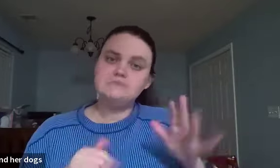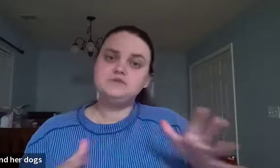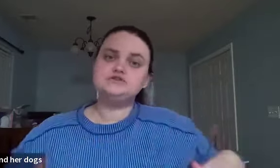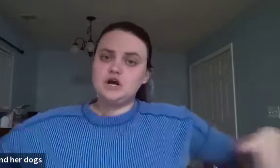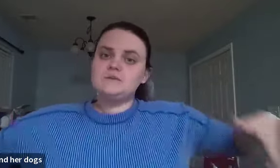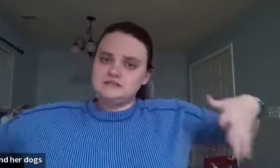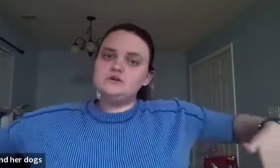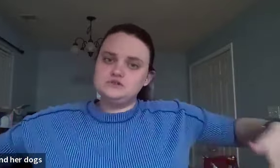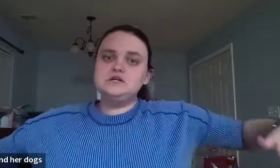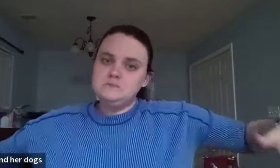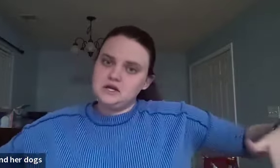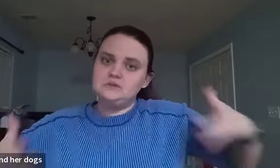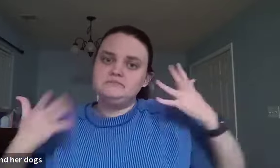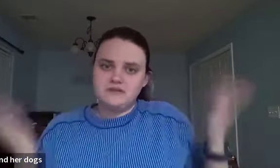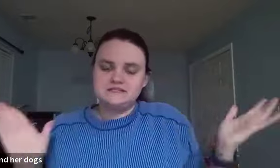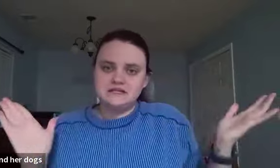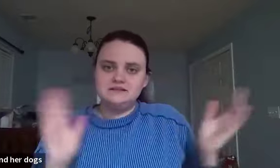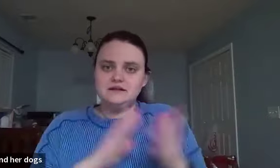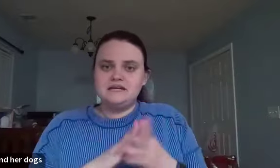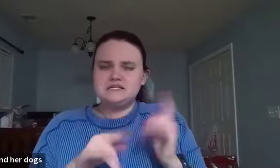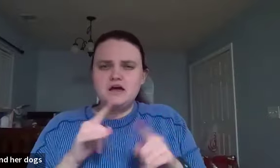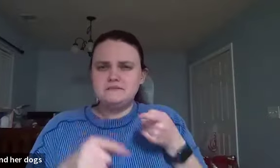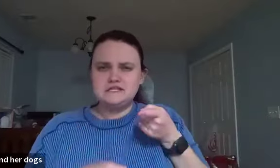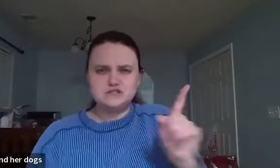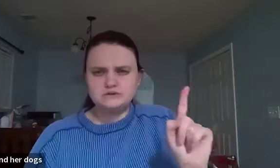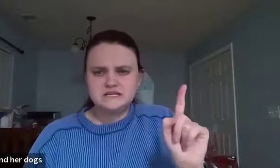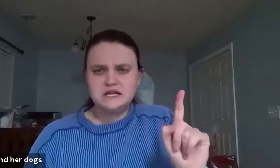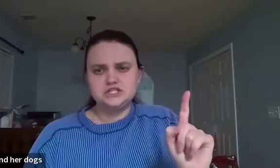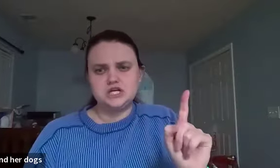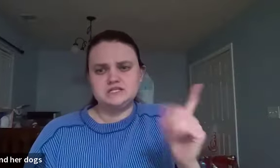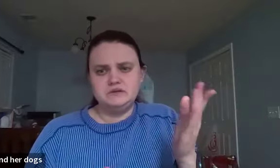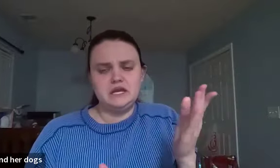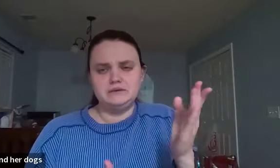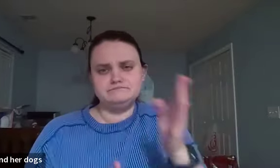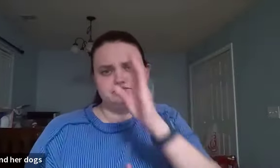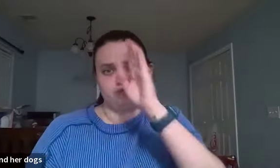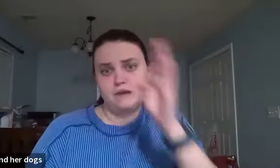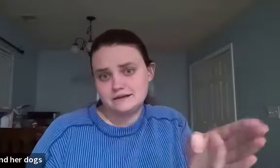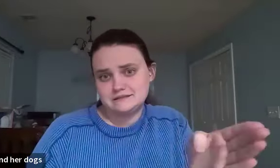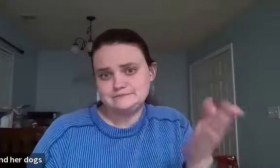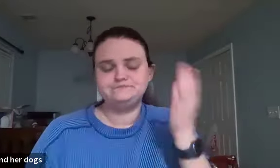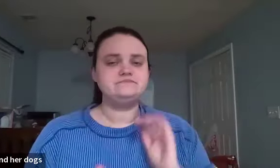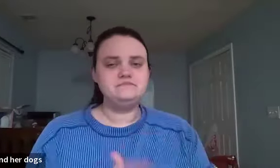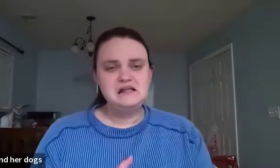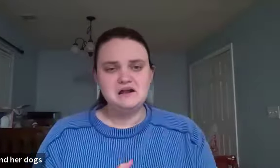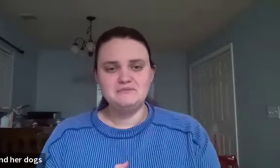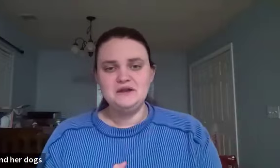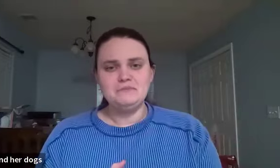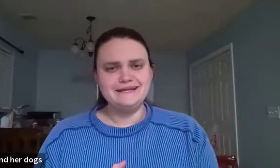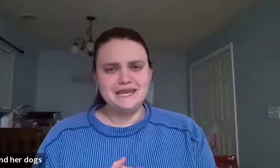same. You're talking about someone who's a little bit bigger. That's it. But it's not them insulting, it's just being direct. But it